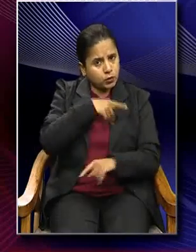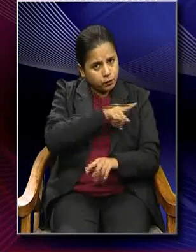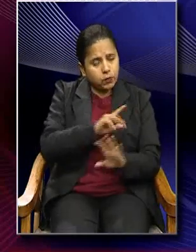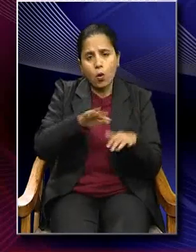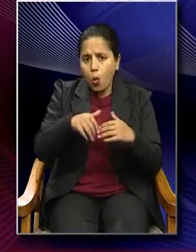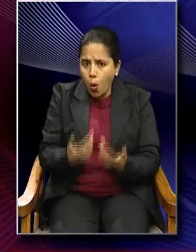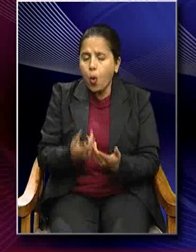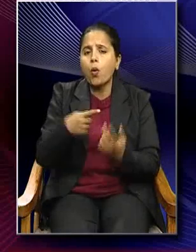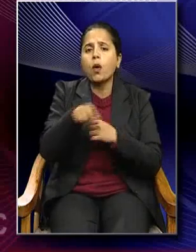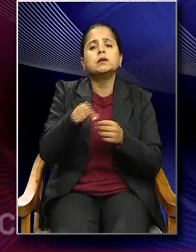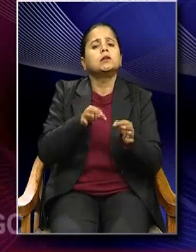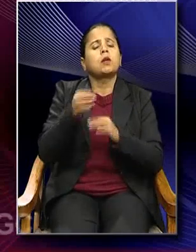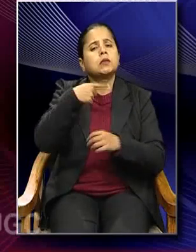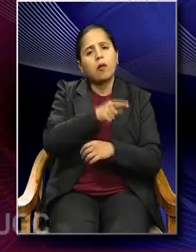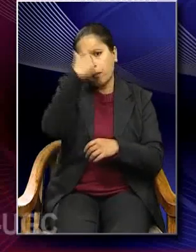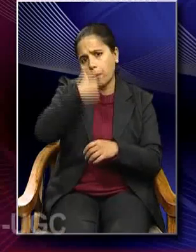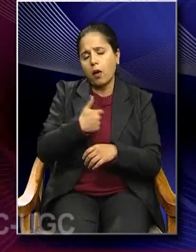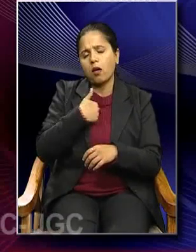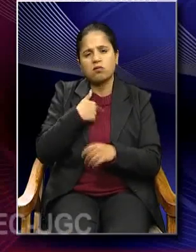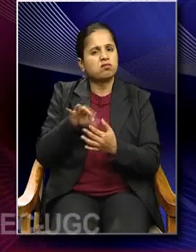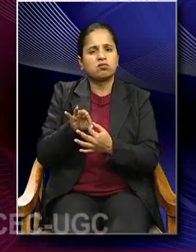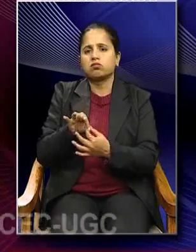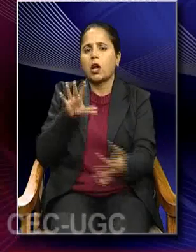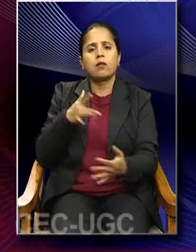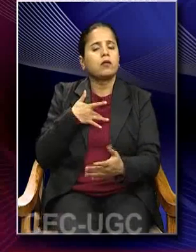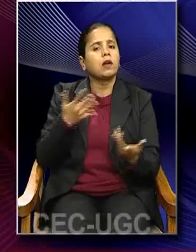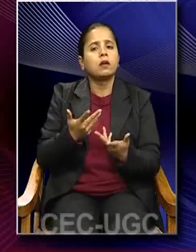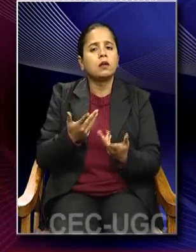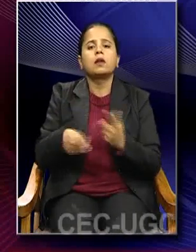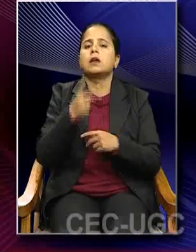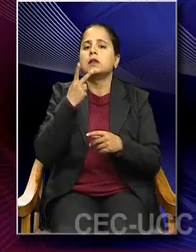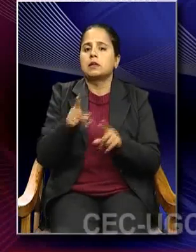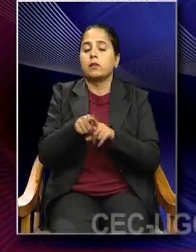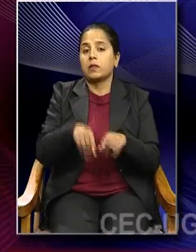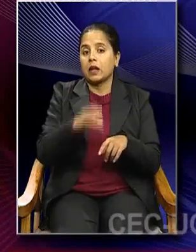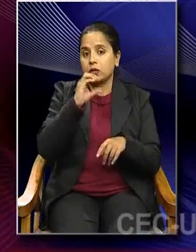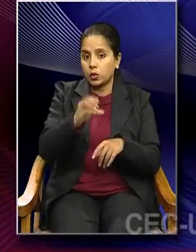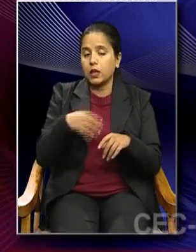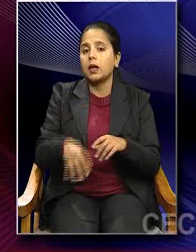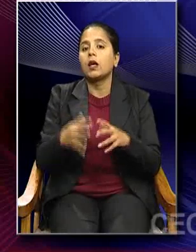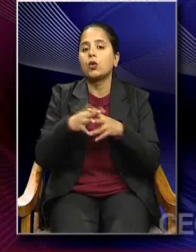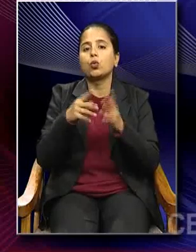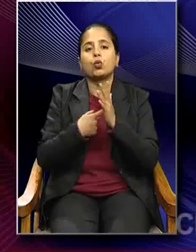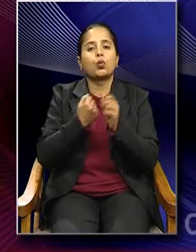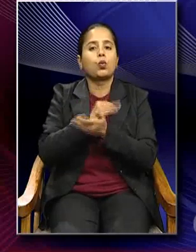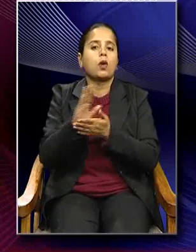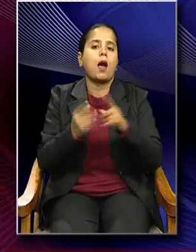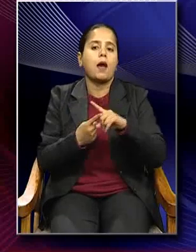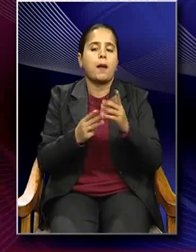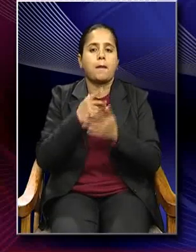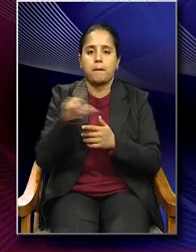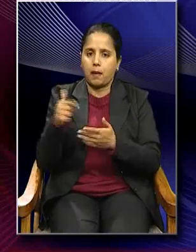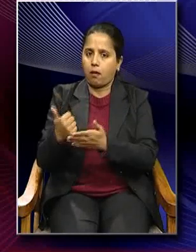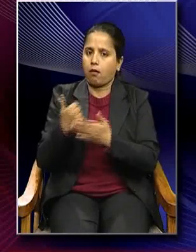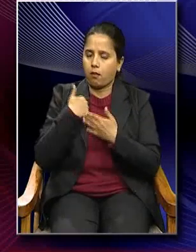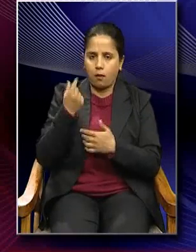they find themselves disconnected? So, C. Wright Mills would help us to